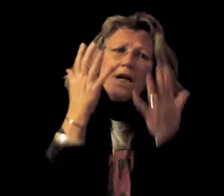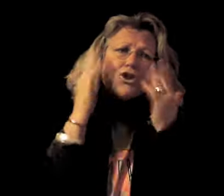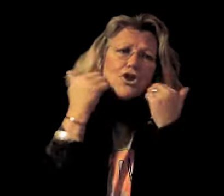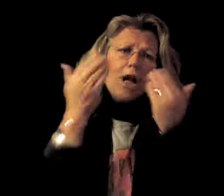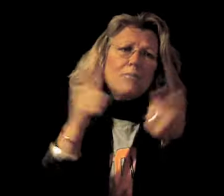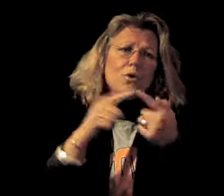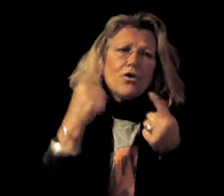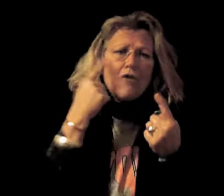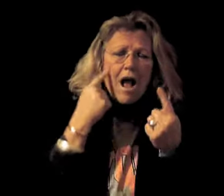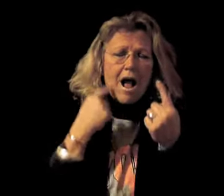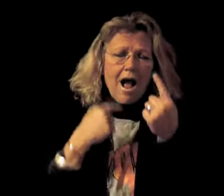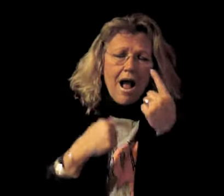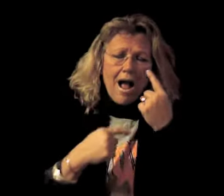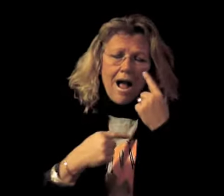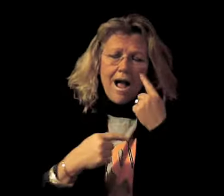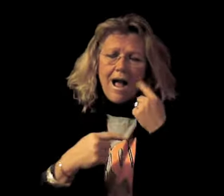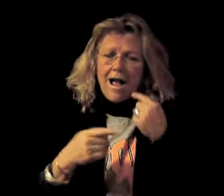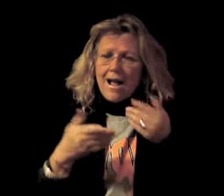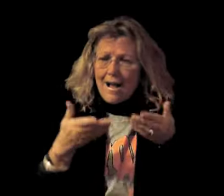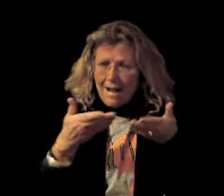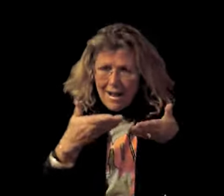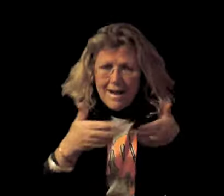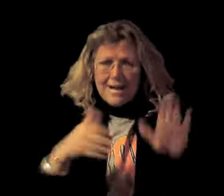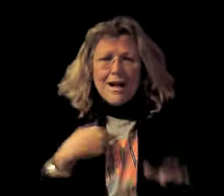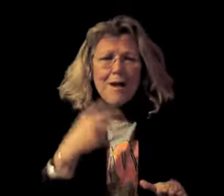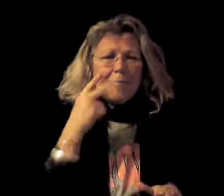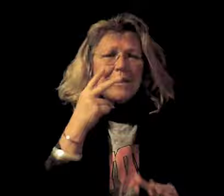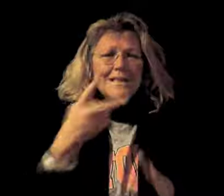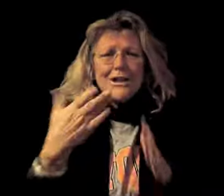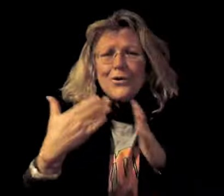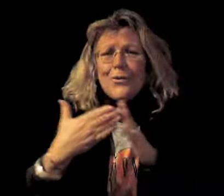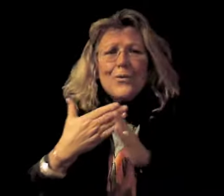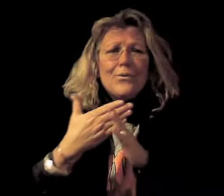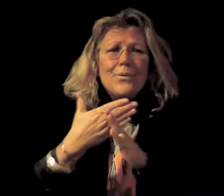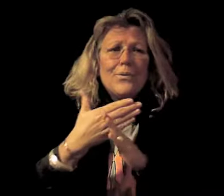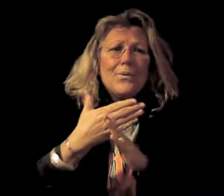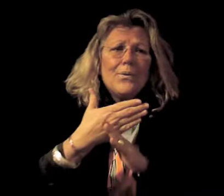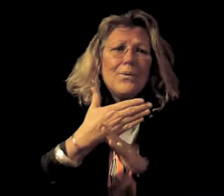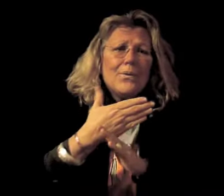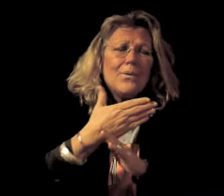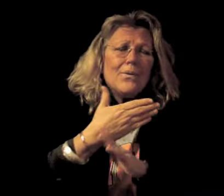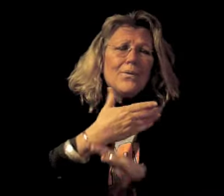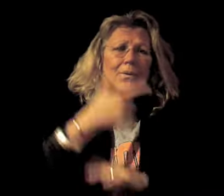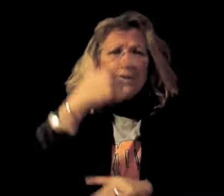be ashamed to cry. Let me see you